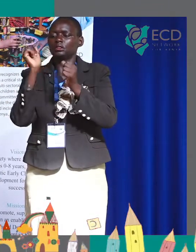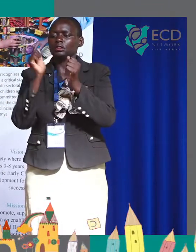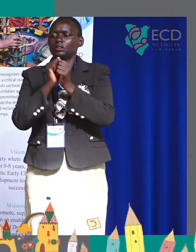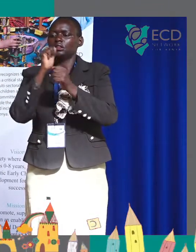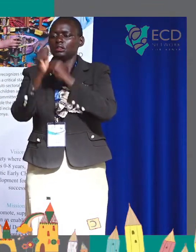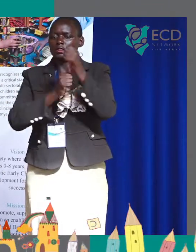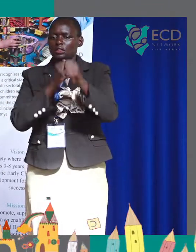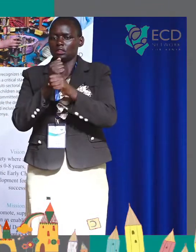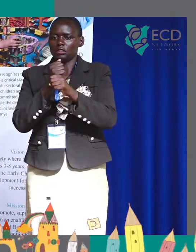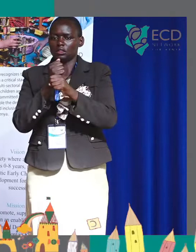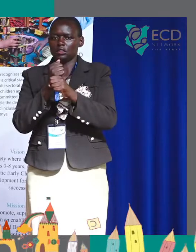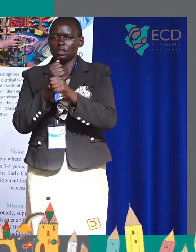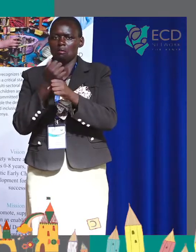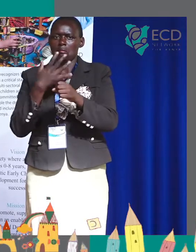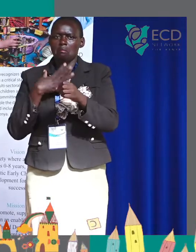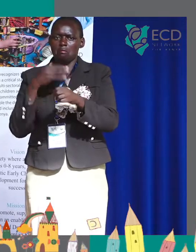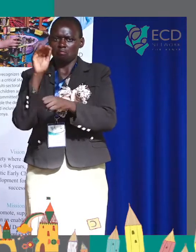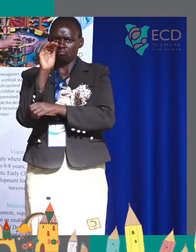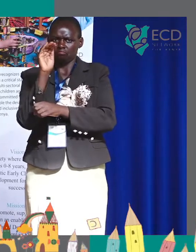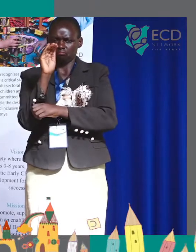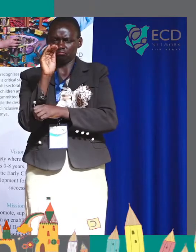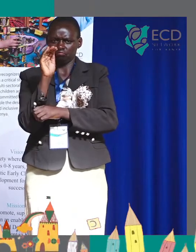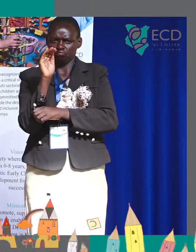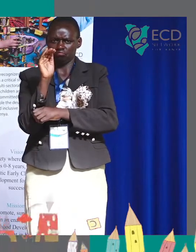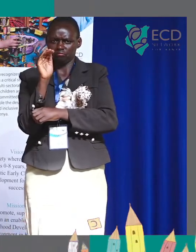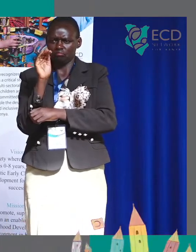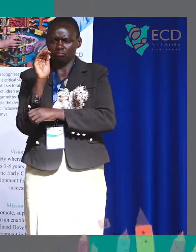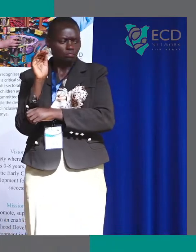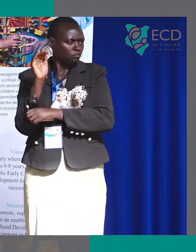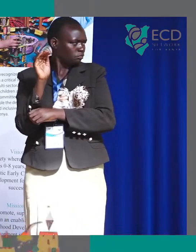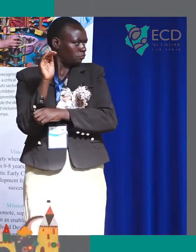My question is,